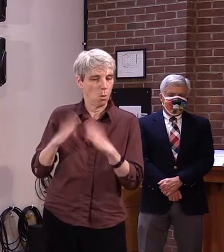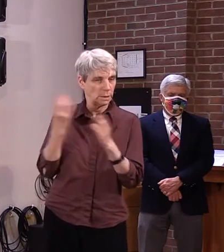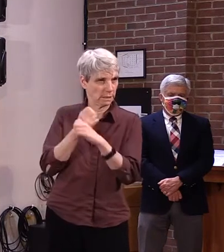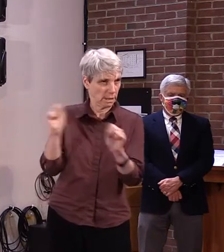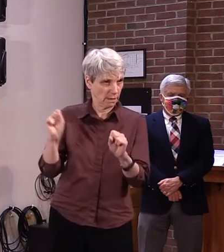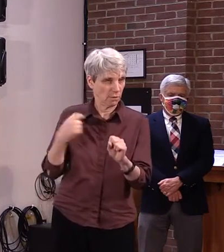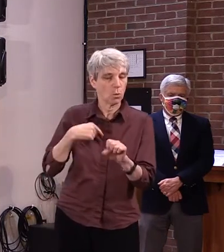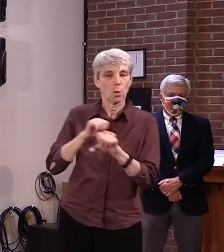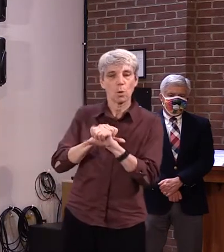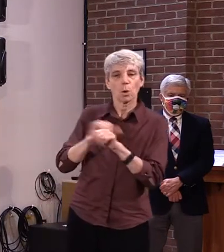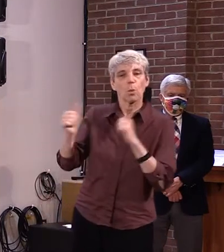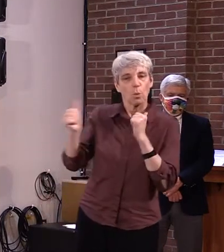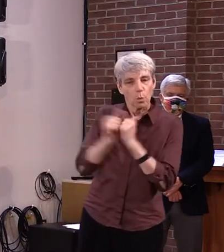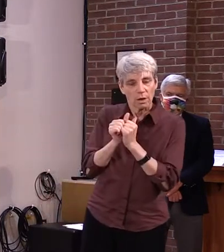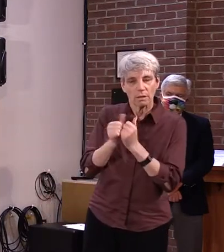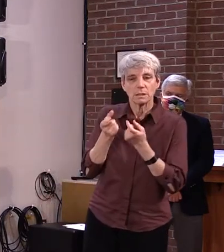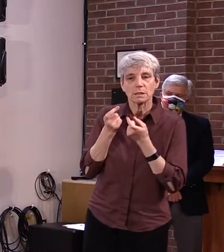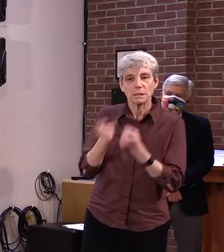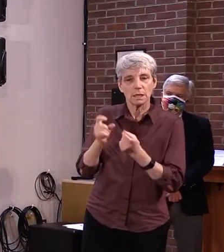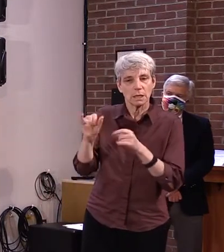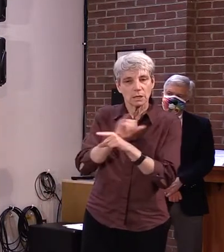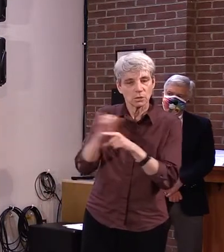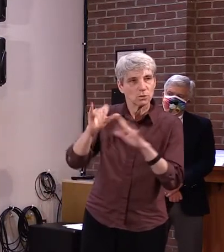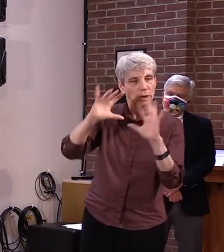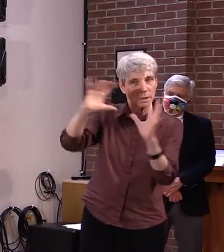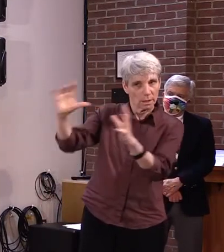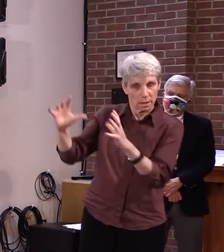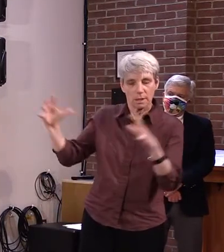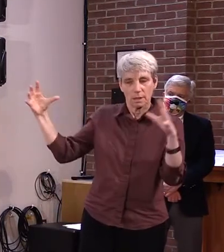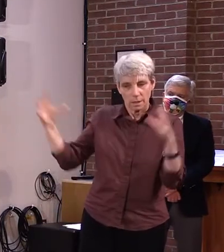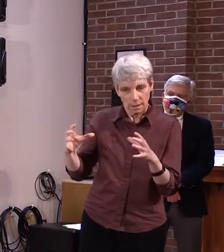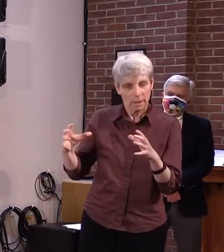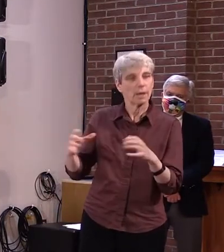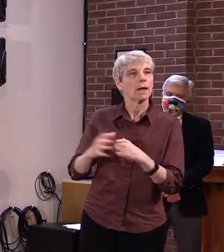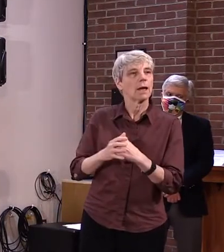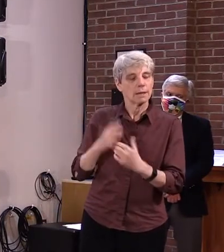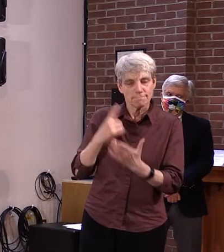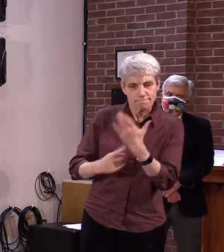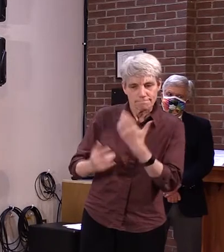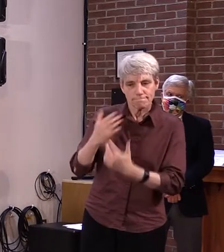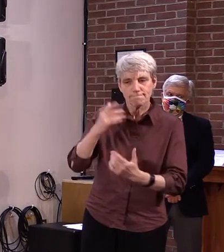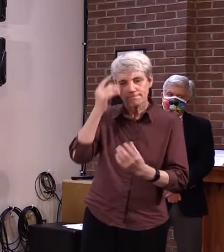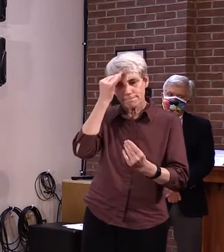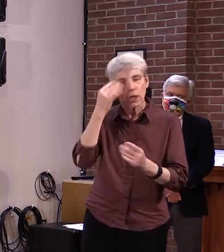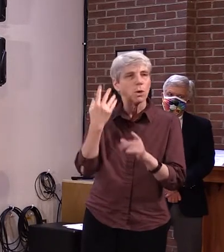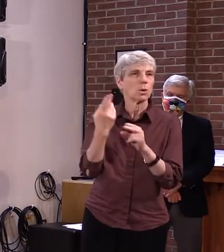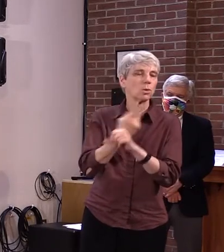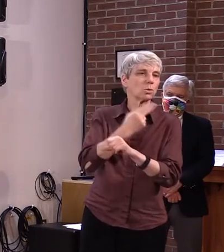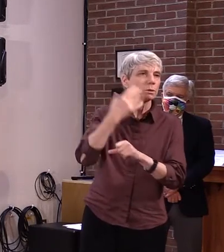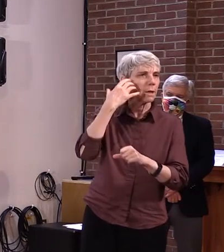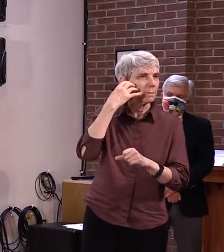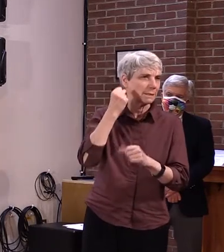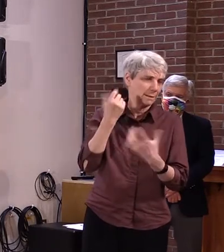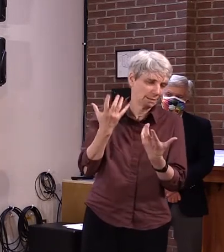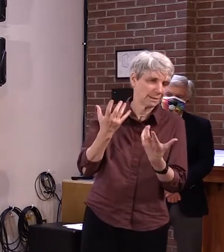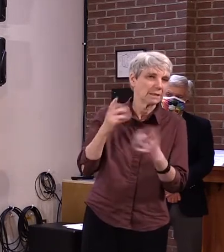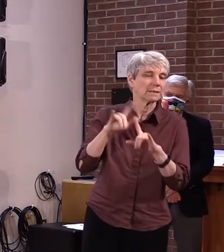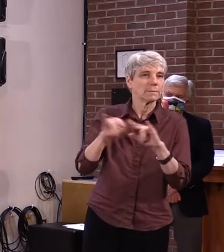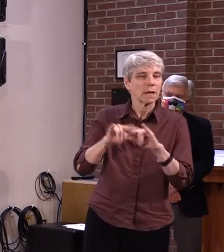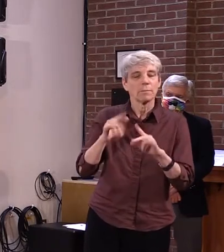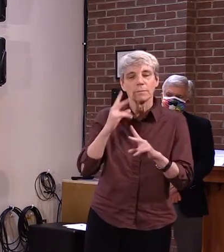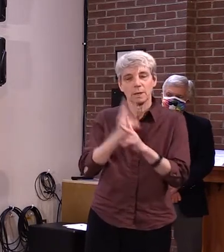for something that utilizes common sense, but then again provides for the safety of those involved.